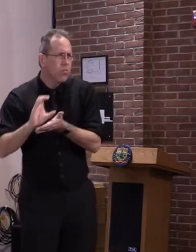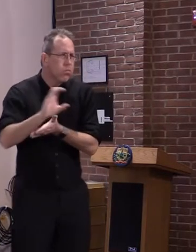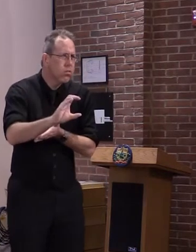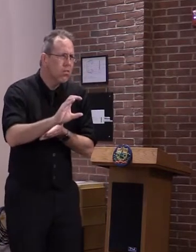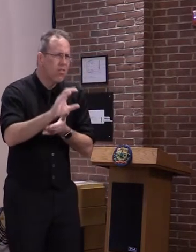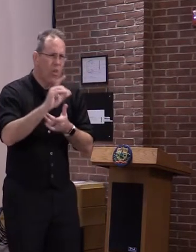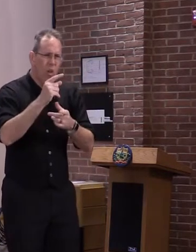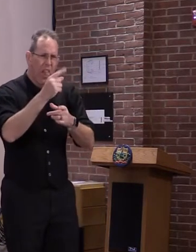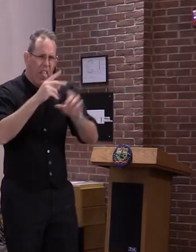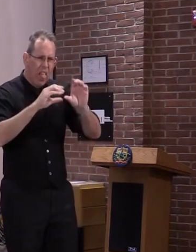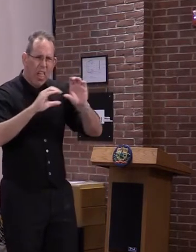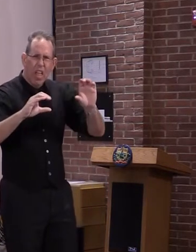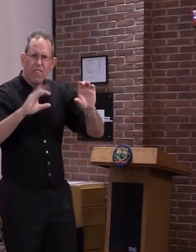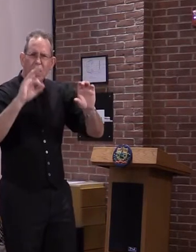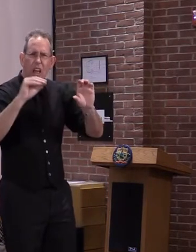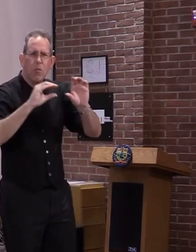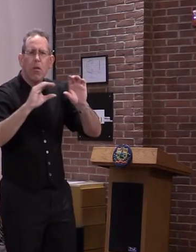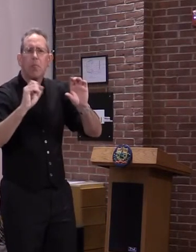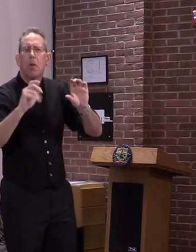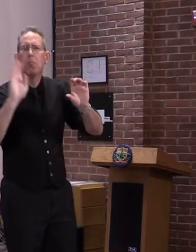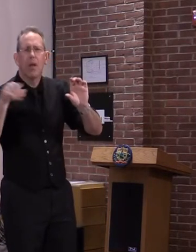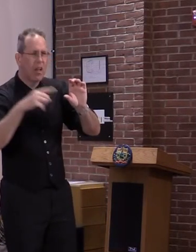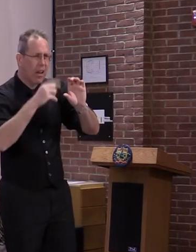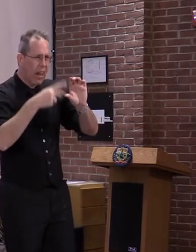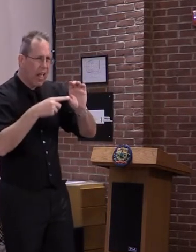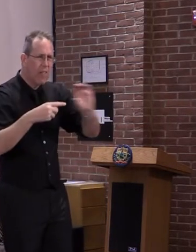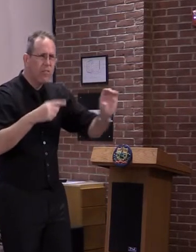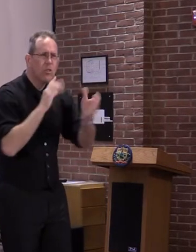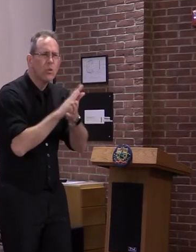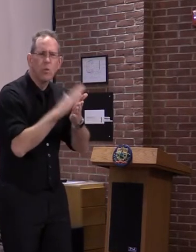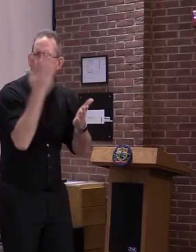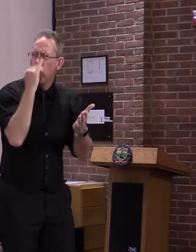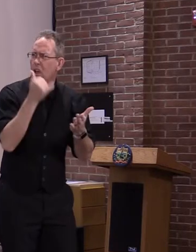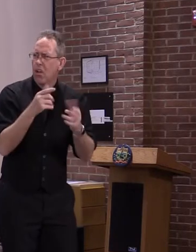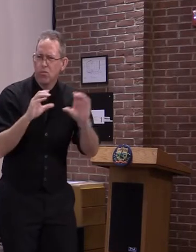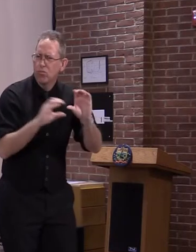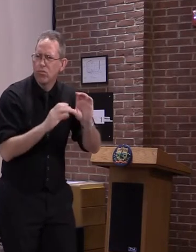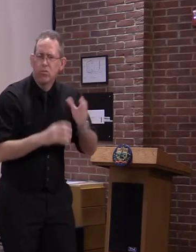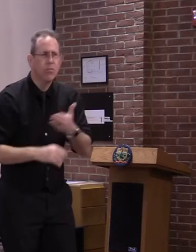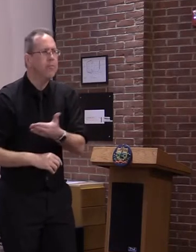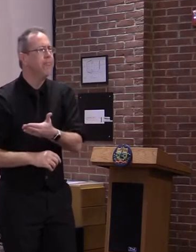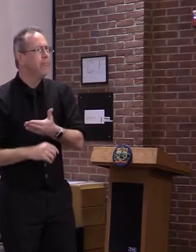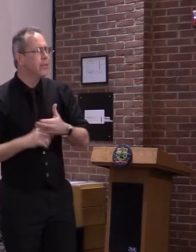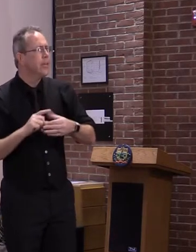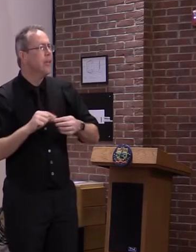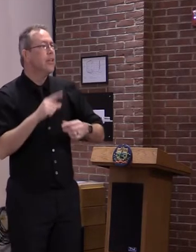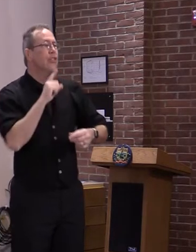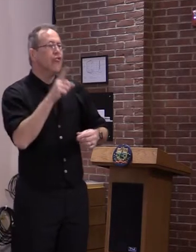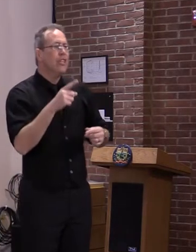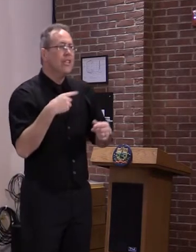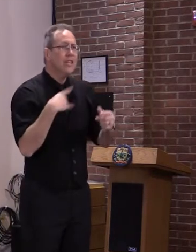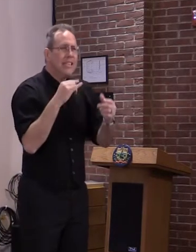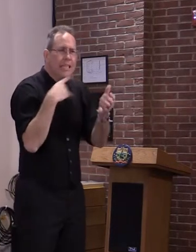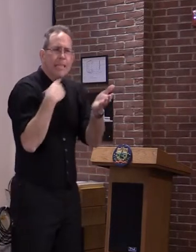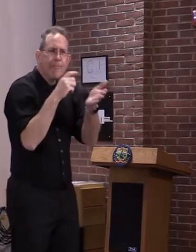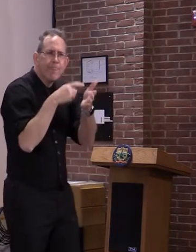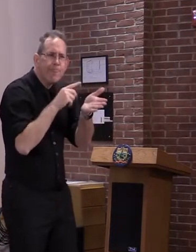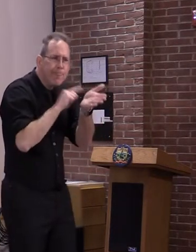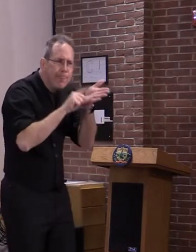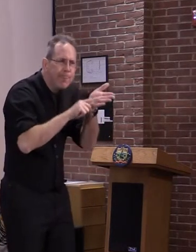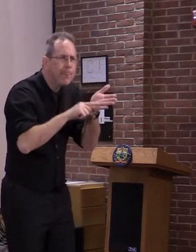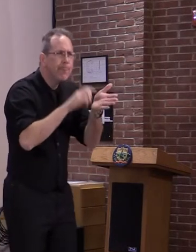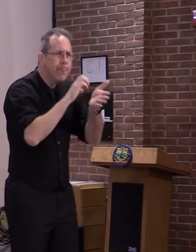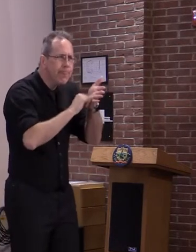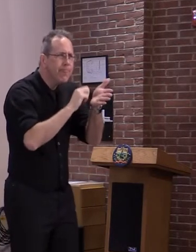deserve a return. They overpaid, and I just think it's just the right thing to do. Some might argue you should give all of it